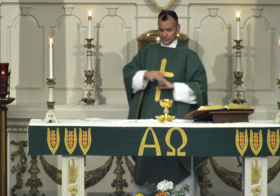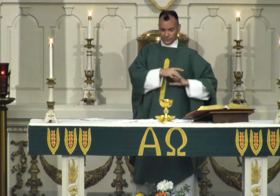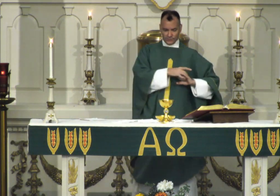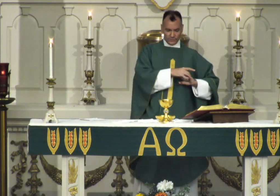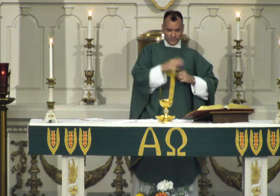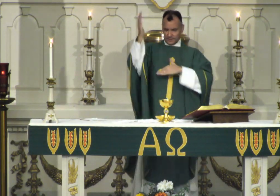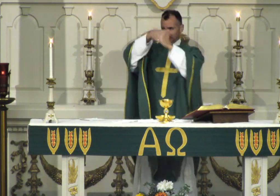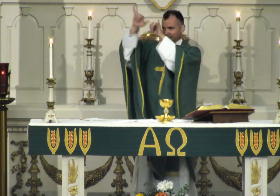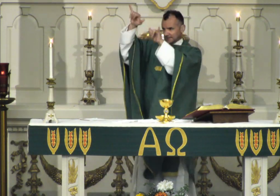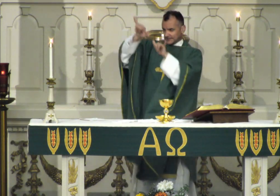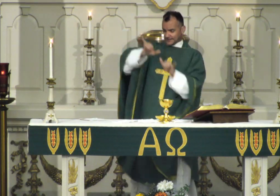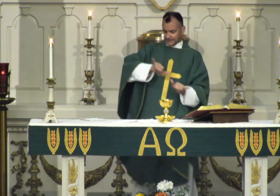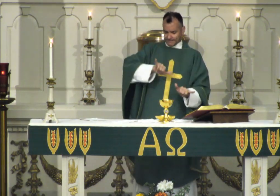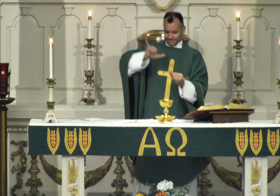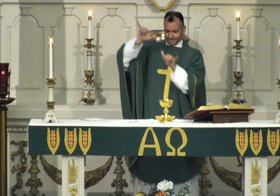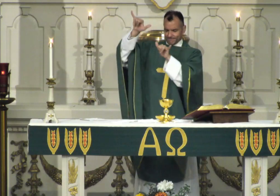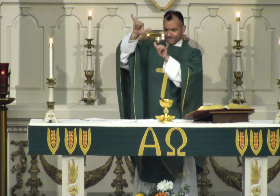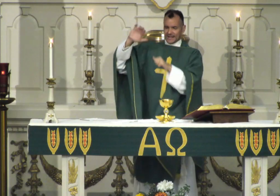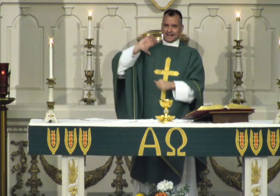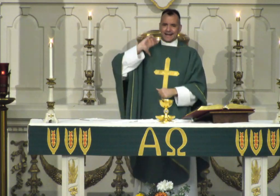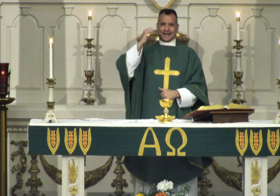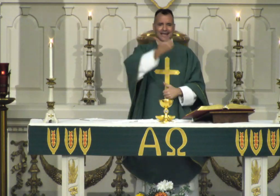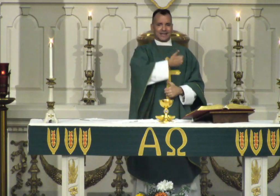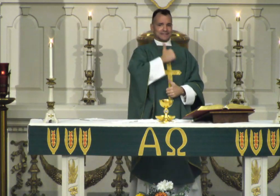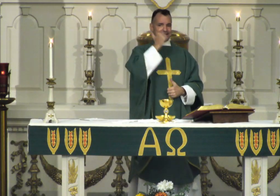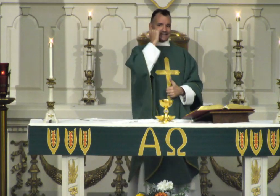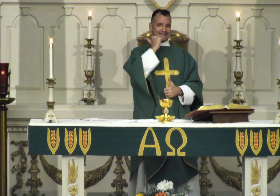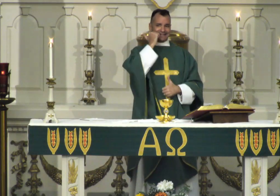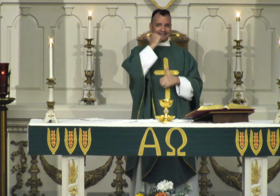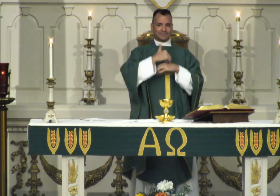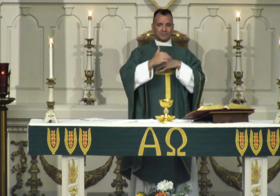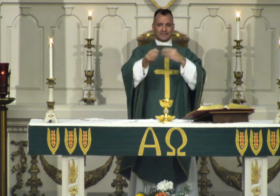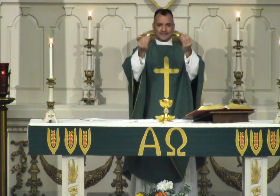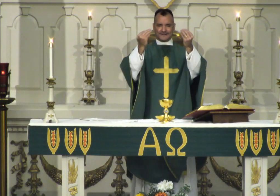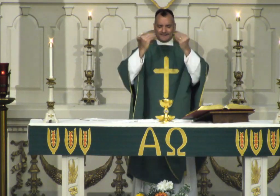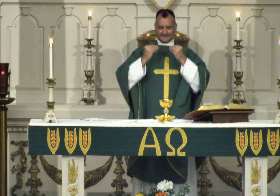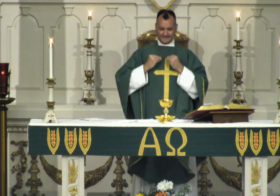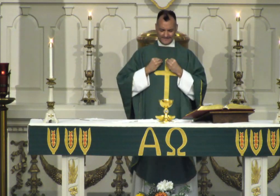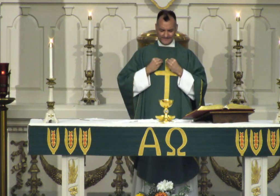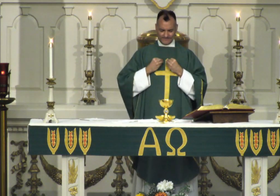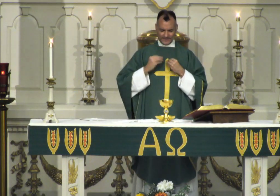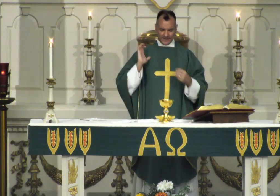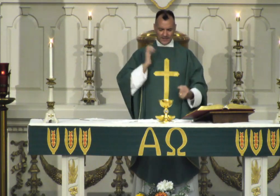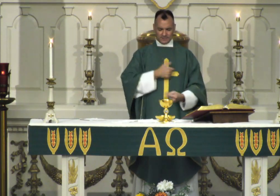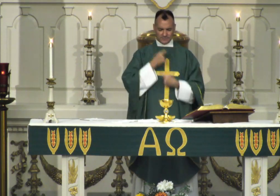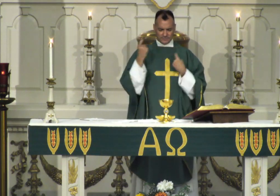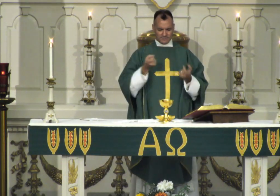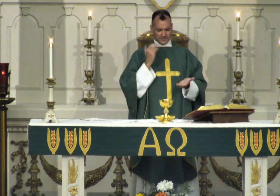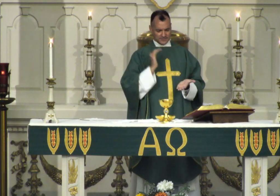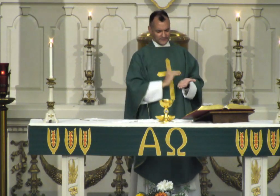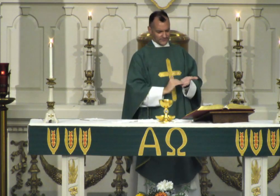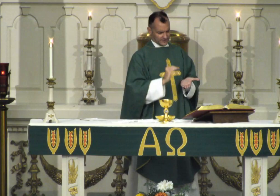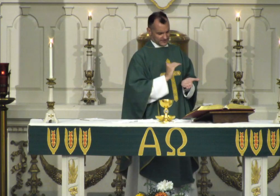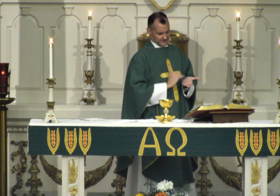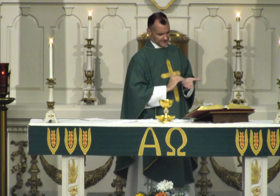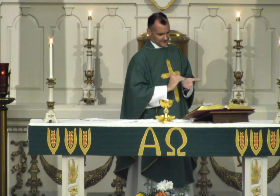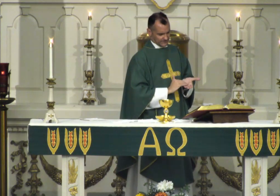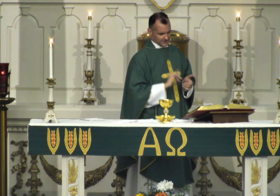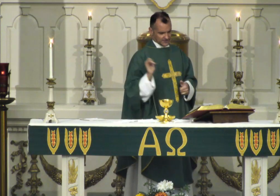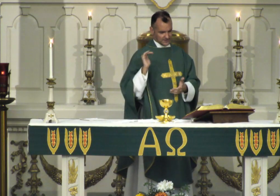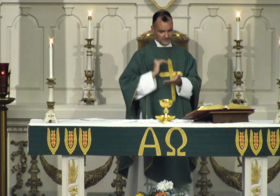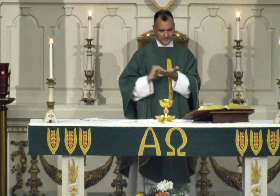Give us this day our daily bread, and forgive us our trespasses, as we forgive those who trespass against